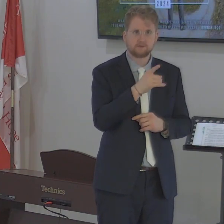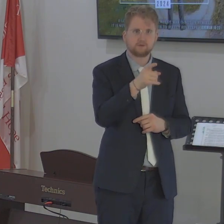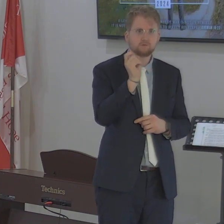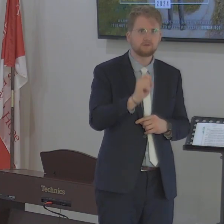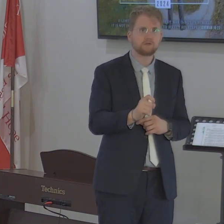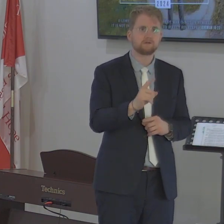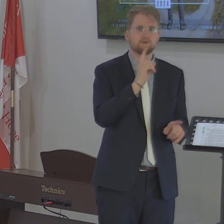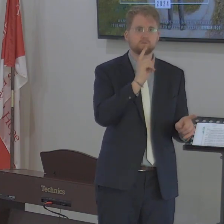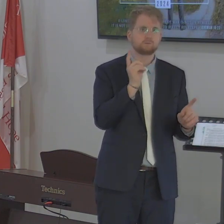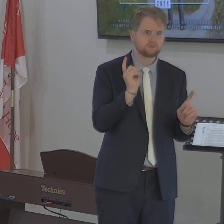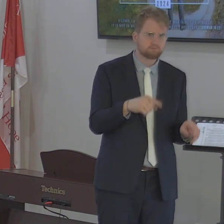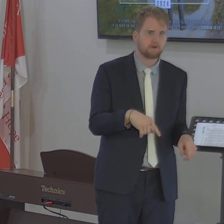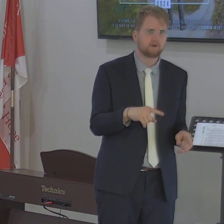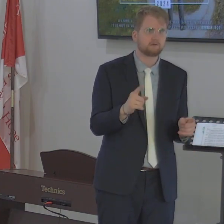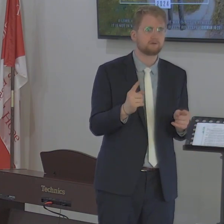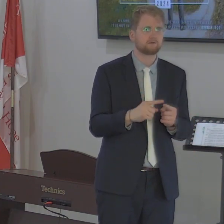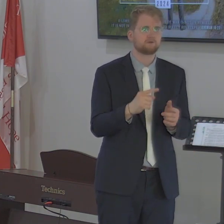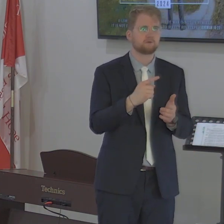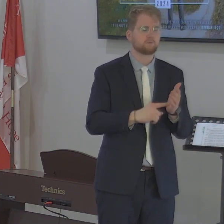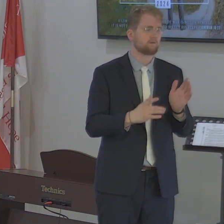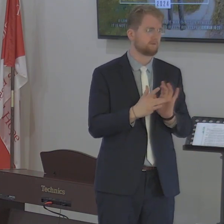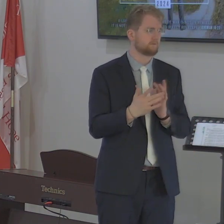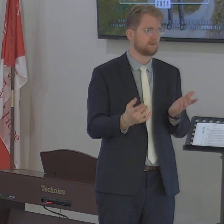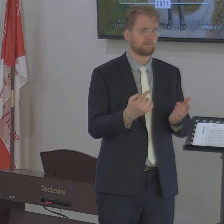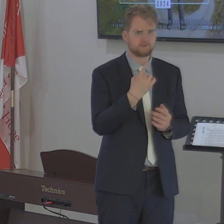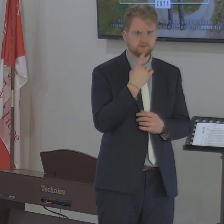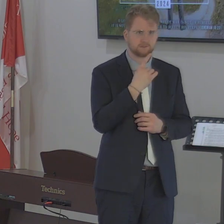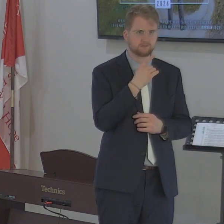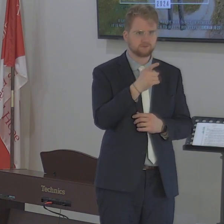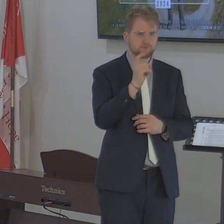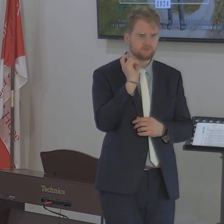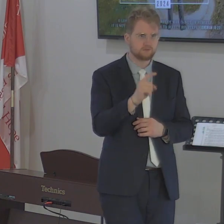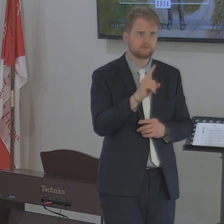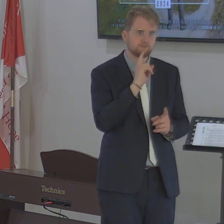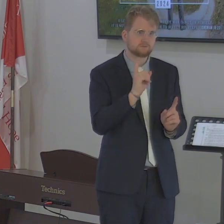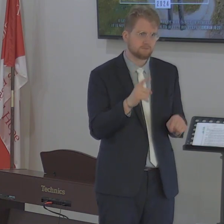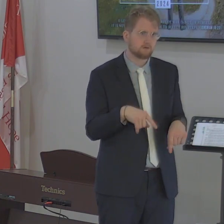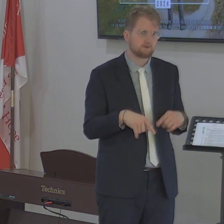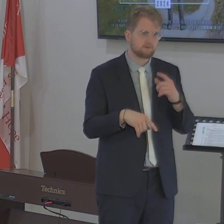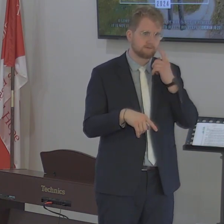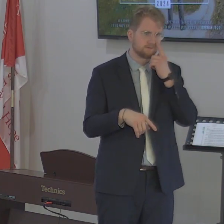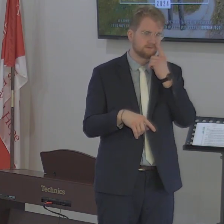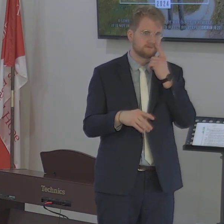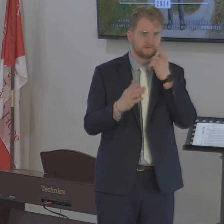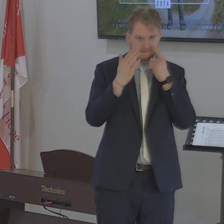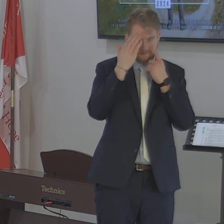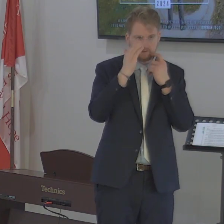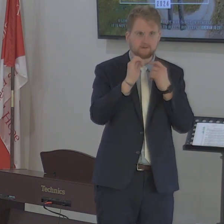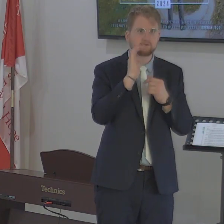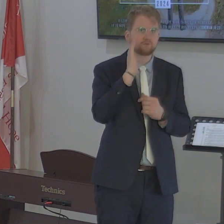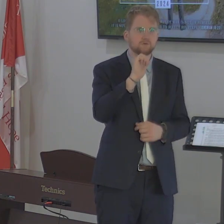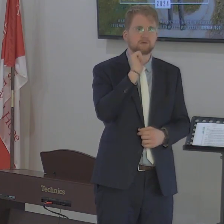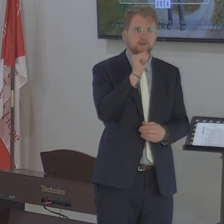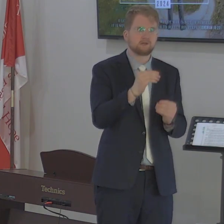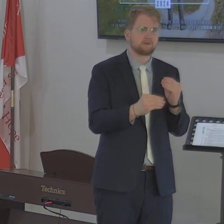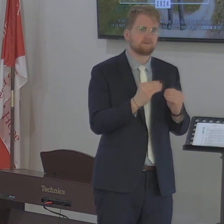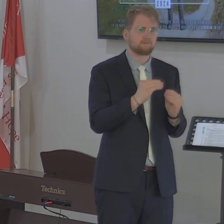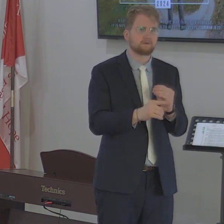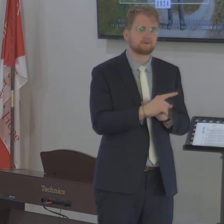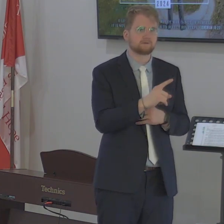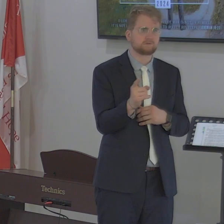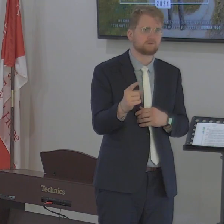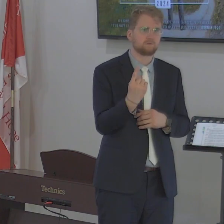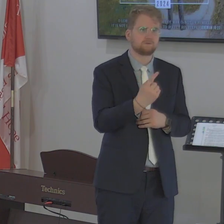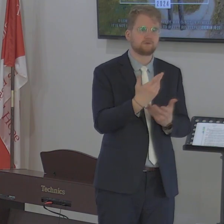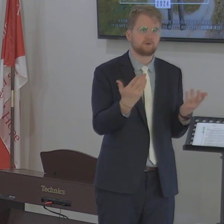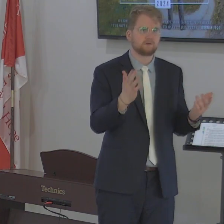to respond to what the Bible says. You have to respond. Knowledge will not fix you. The only thing that's